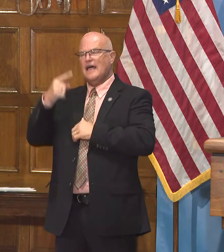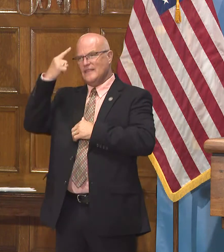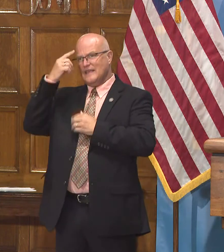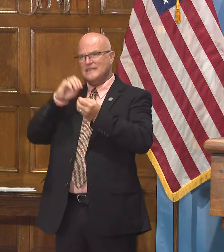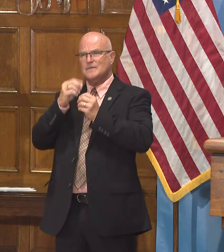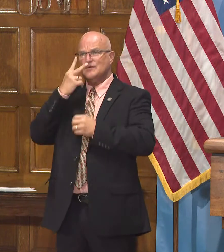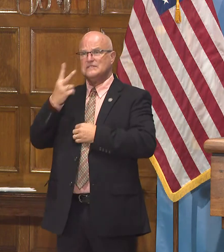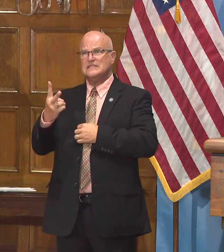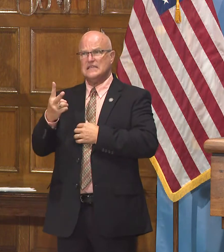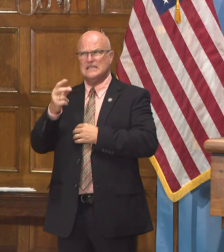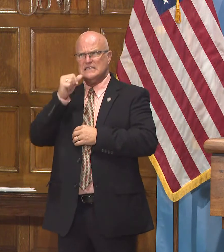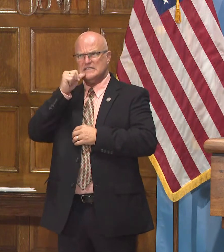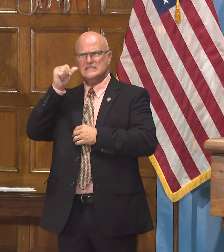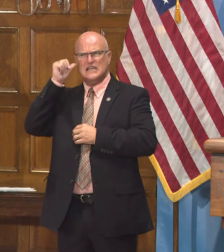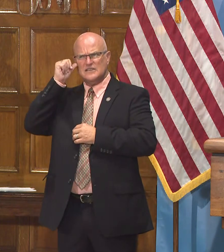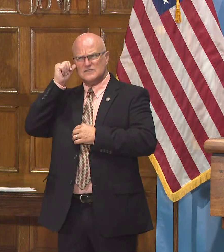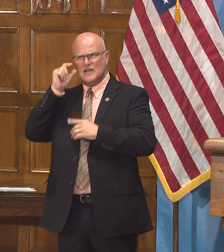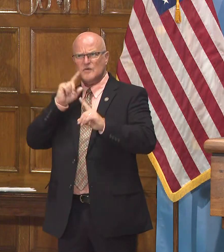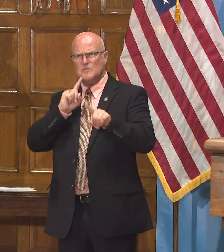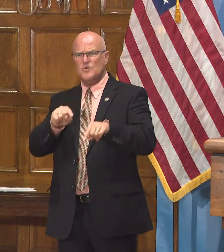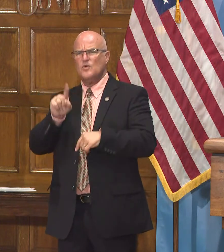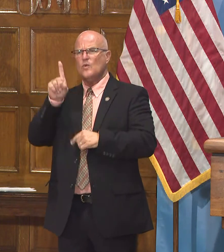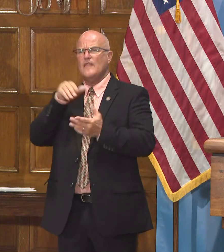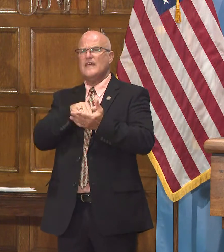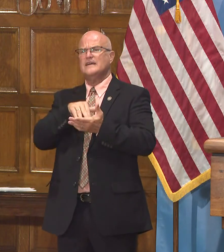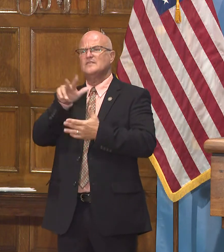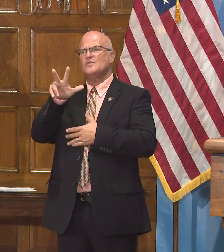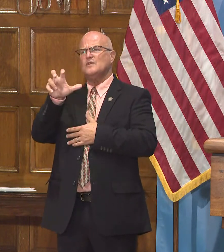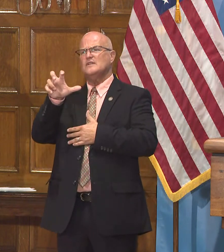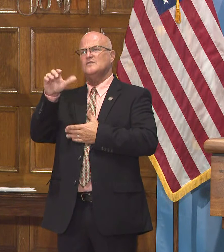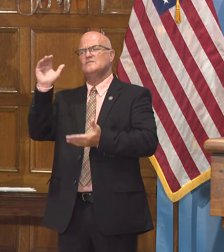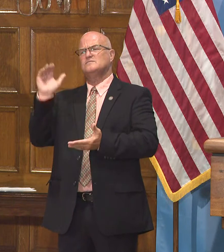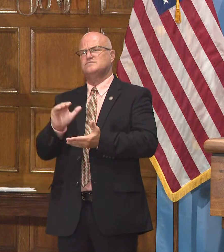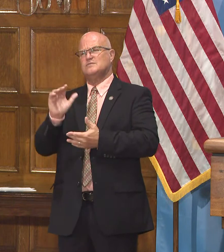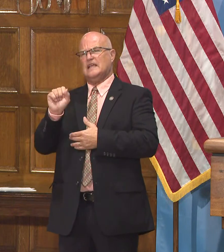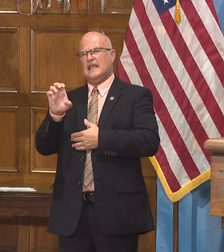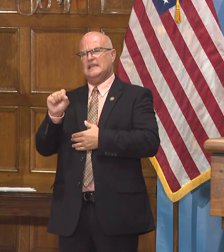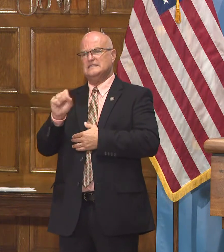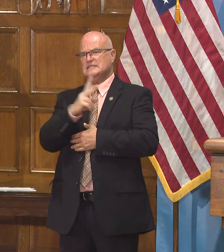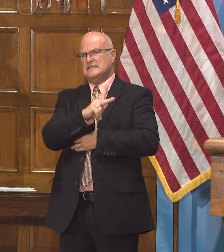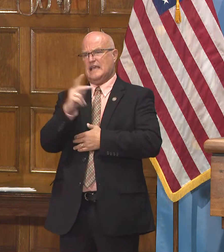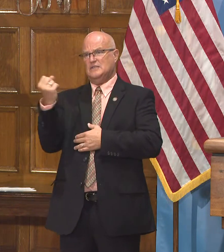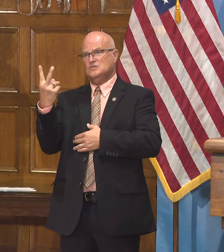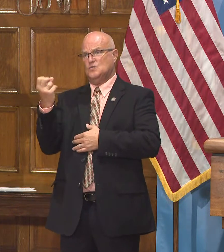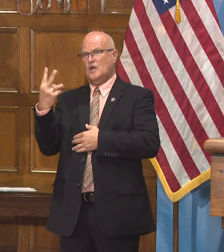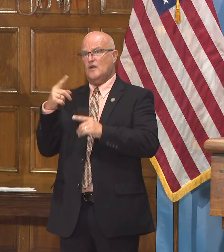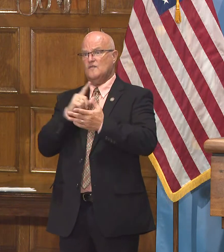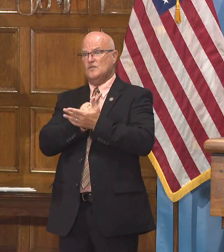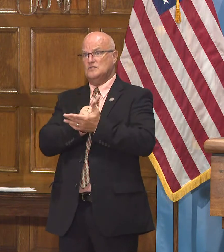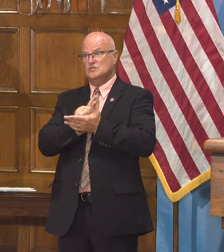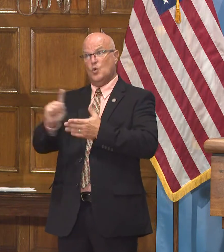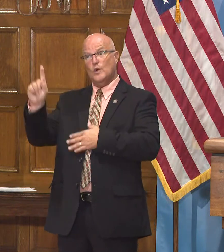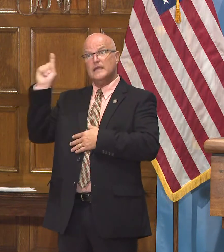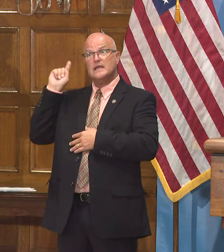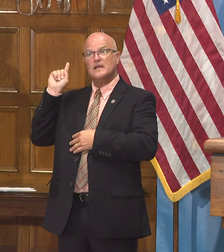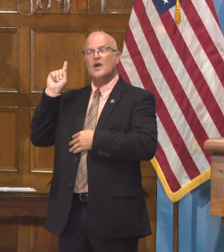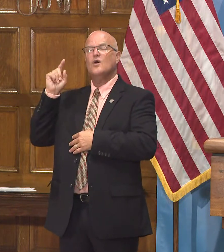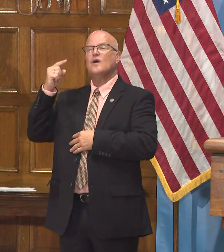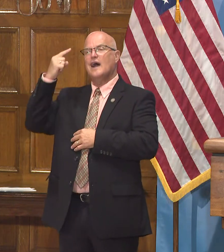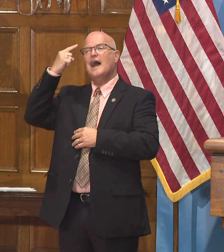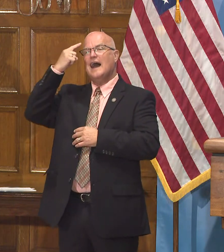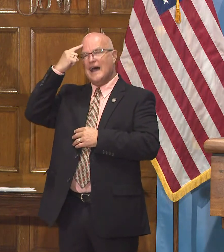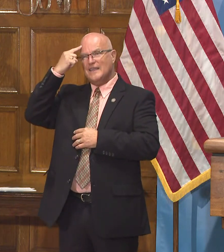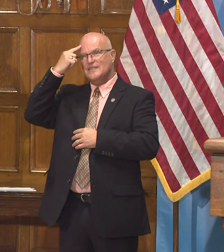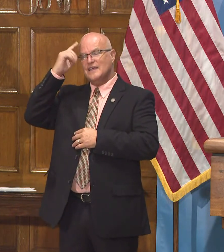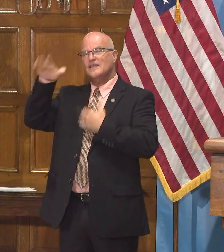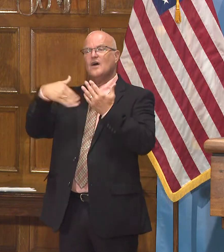today or yesterday that were reported, 1,300 fewer cases, active cases K through 12 versus a week ago. I think